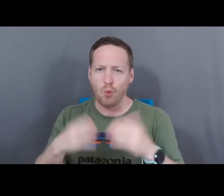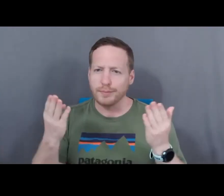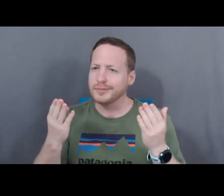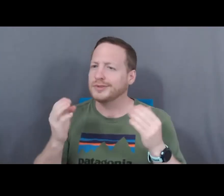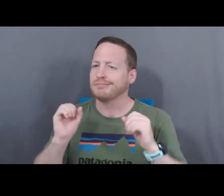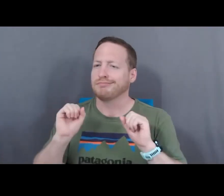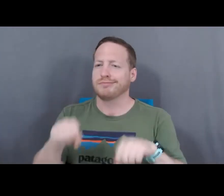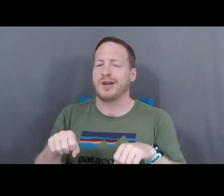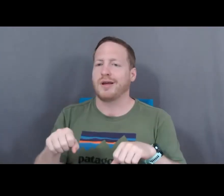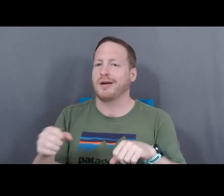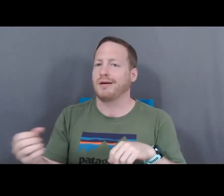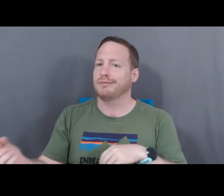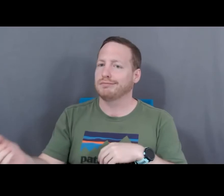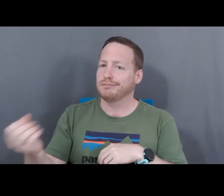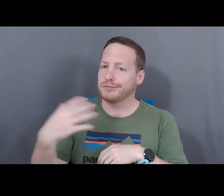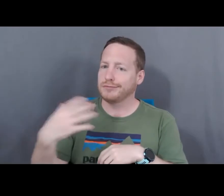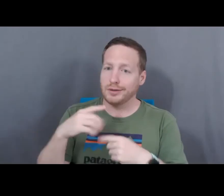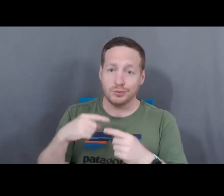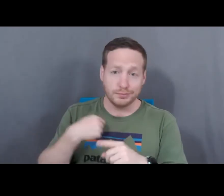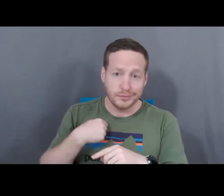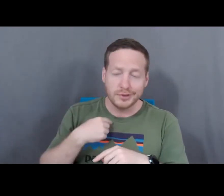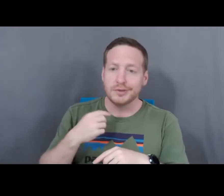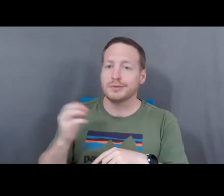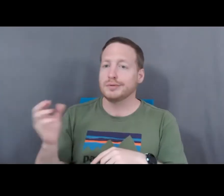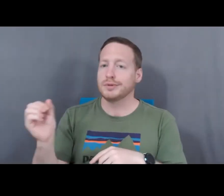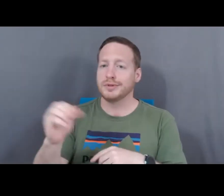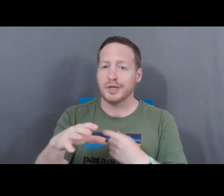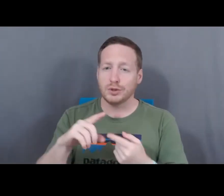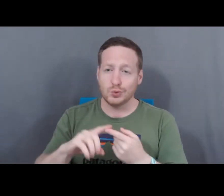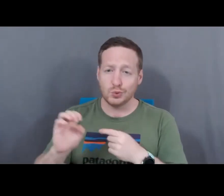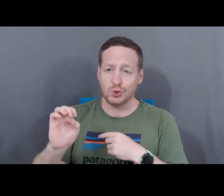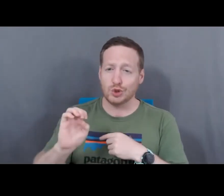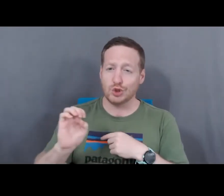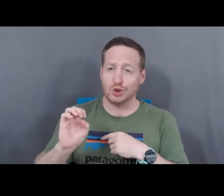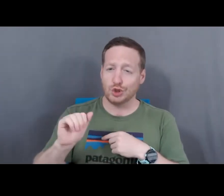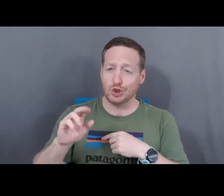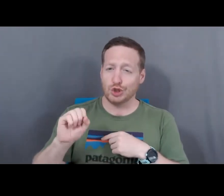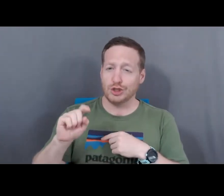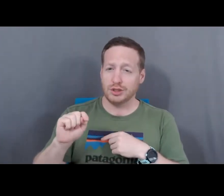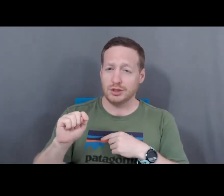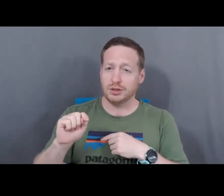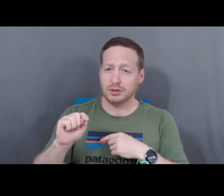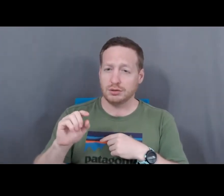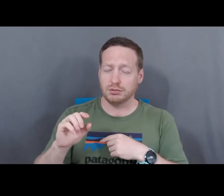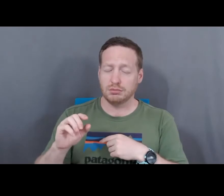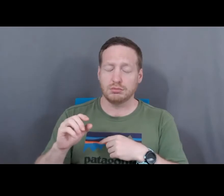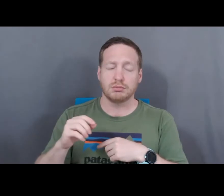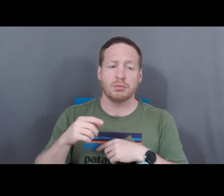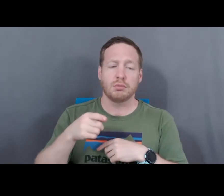the table, or somebody from the community wants to say something that they want to be brought up in a meeting. People can